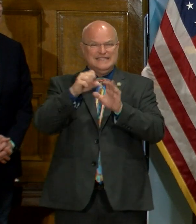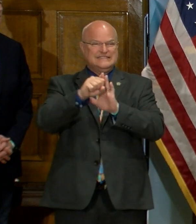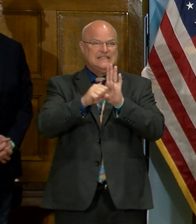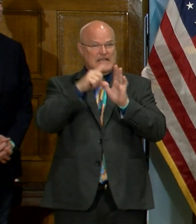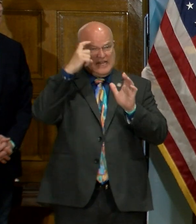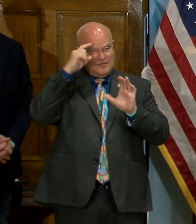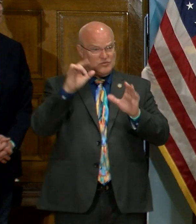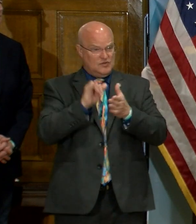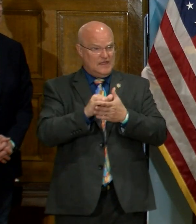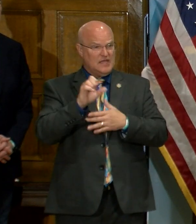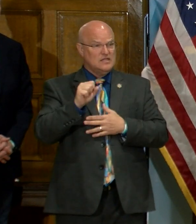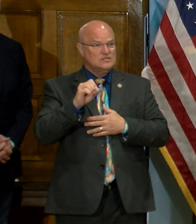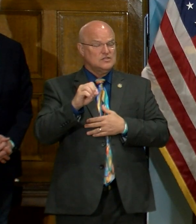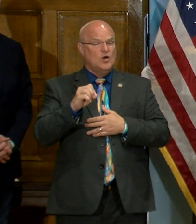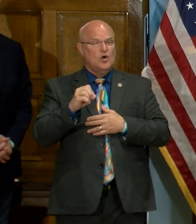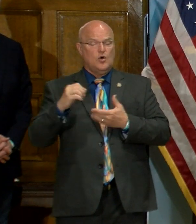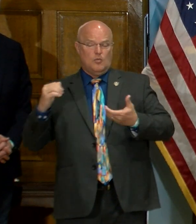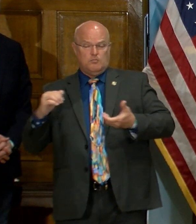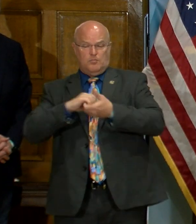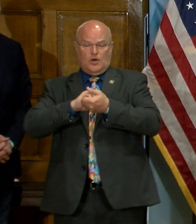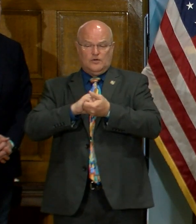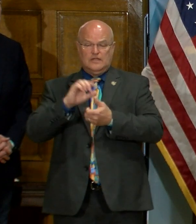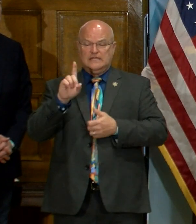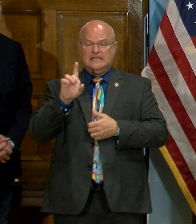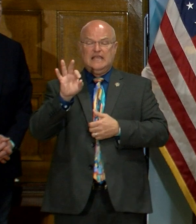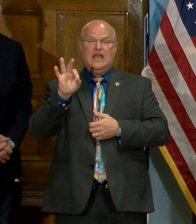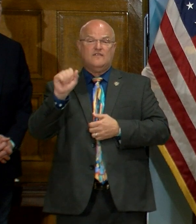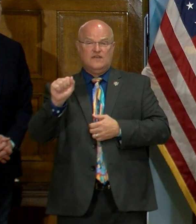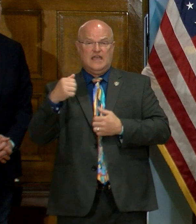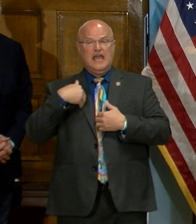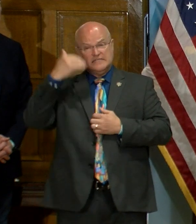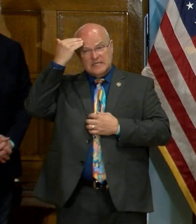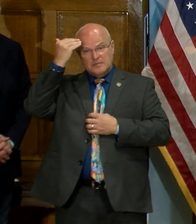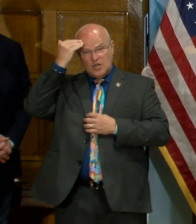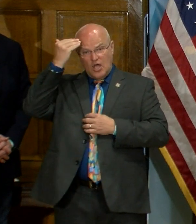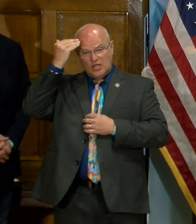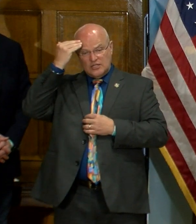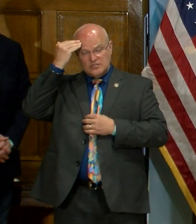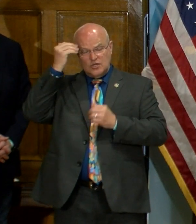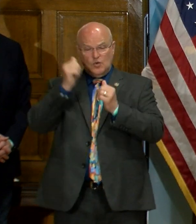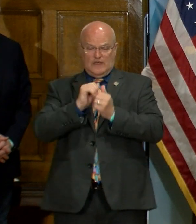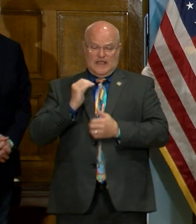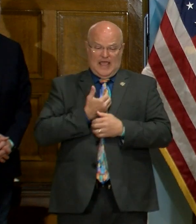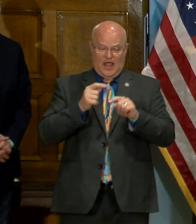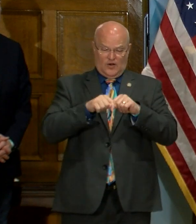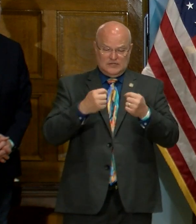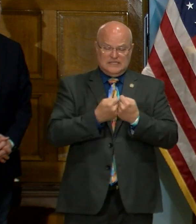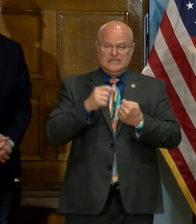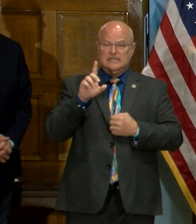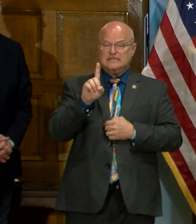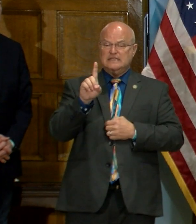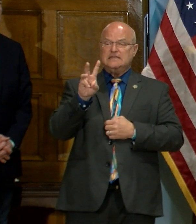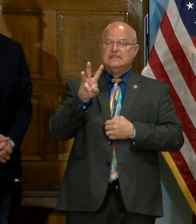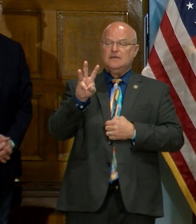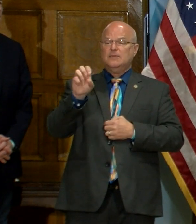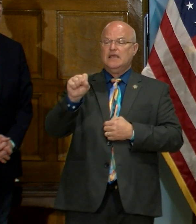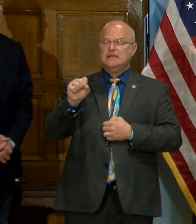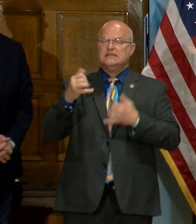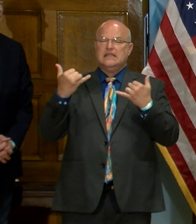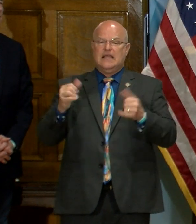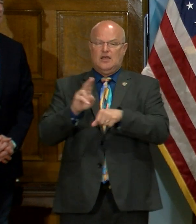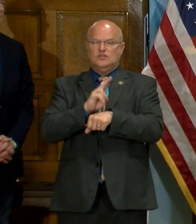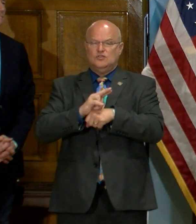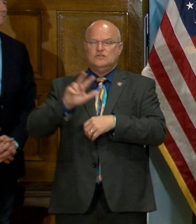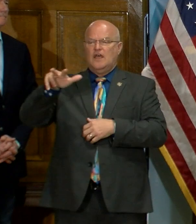state government to do it. So partnering with DFNA, who had some knowledge there, with our team at DWS, we were able to